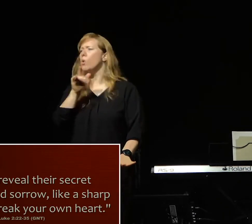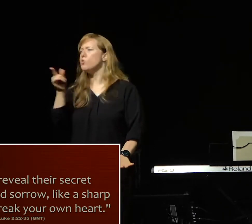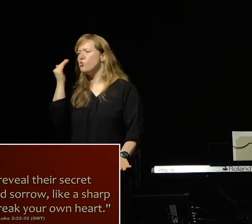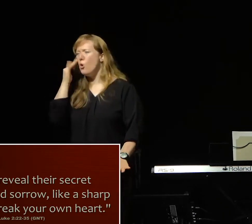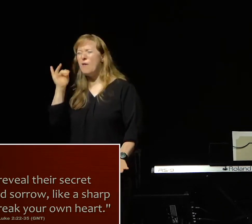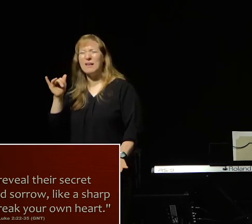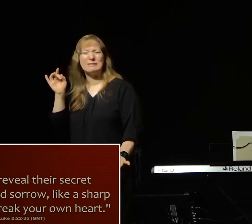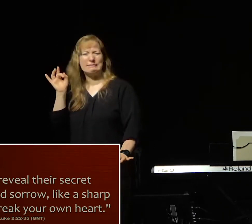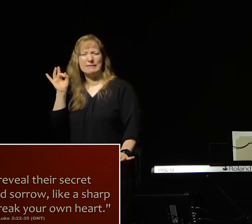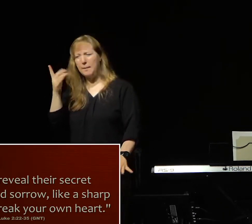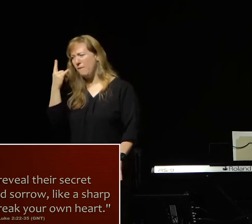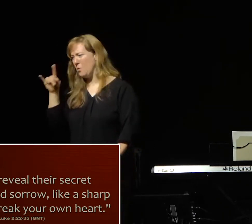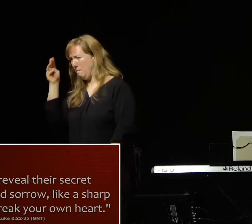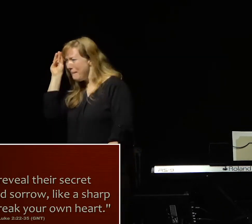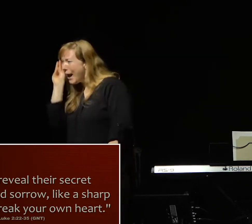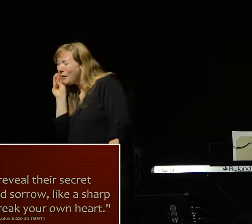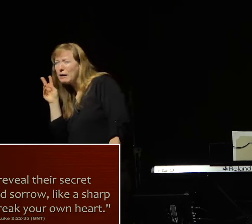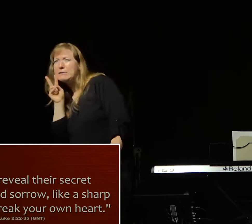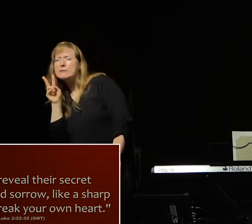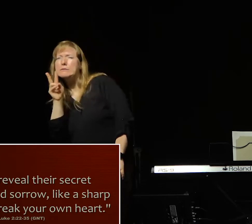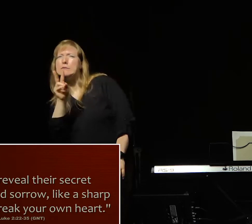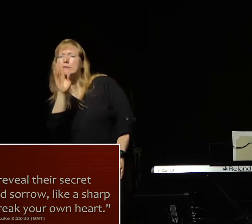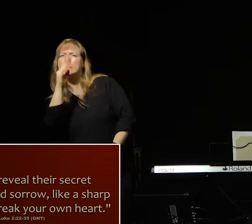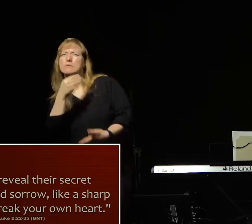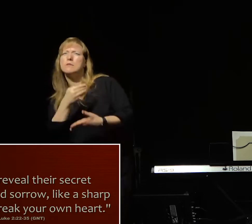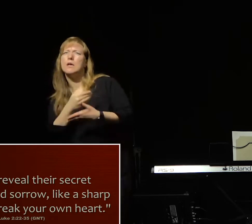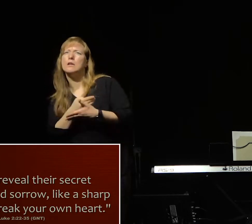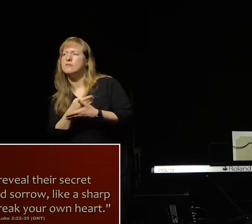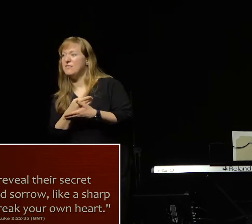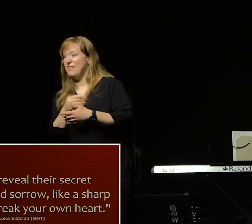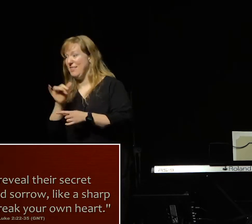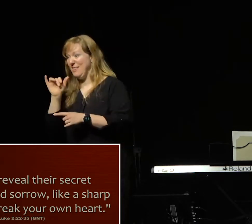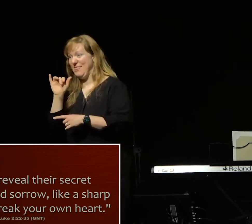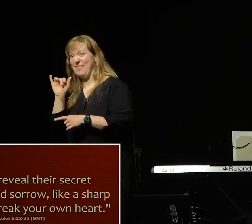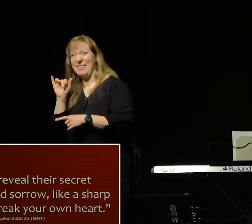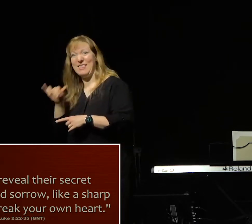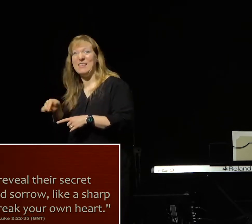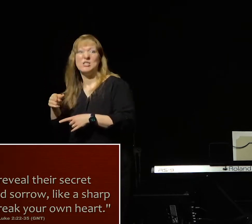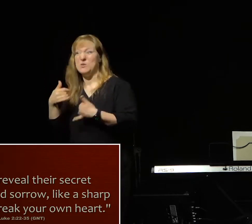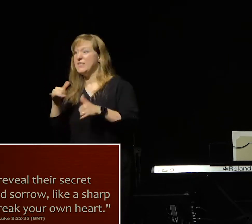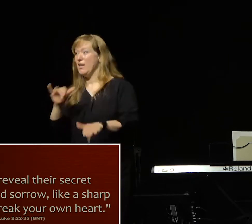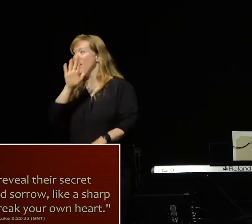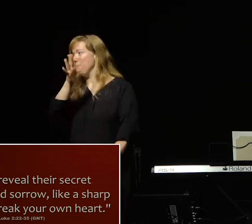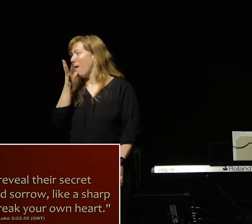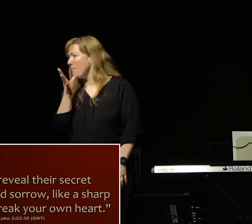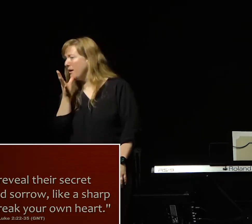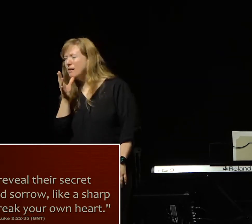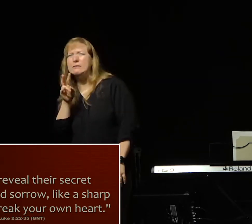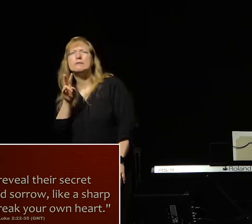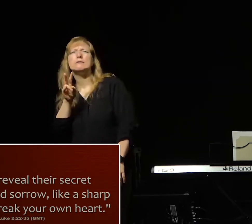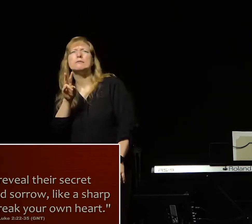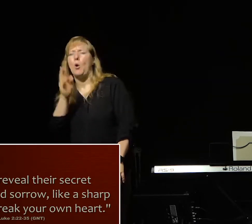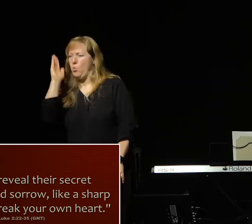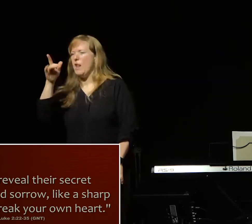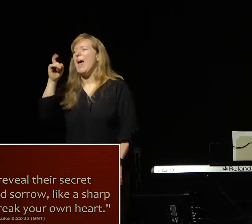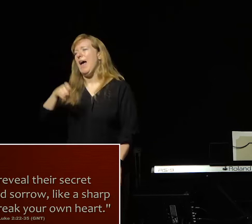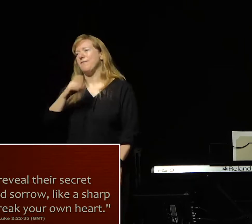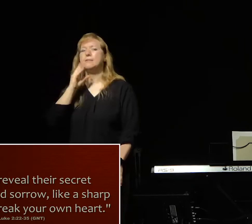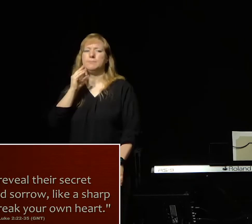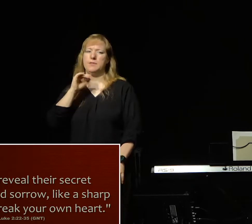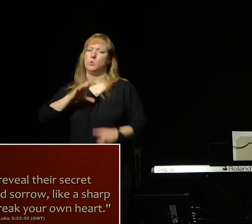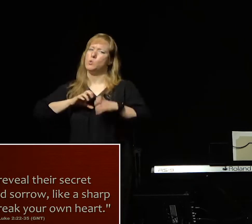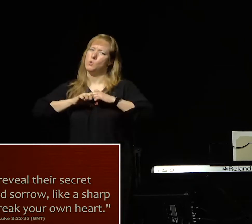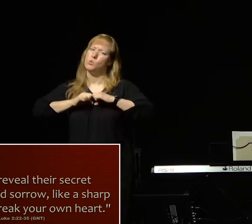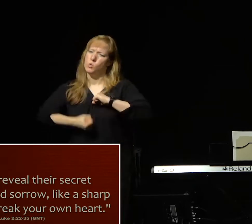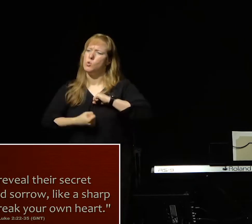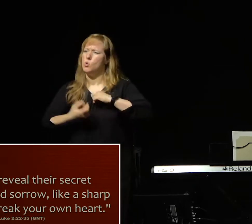some heartache there. She couldn't help it. She was mama. She was his mother. And she was going to have some heartbreak as she